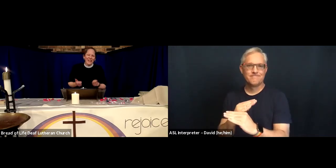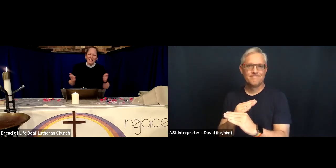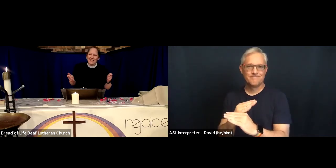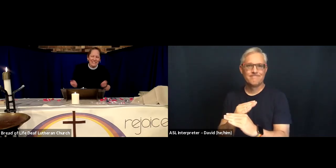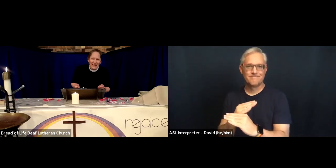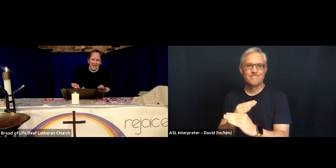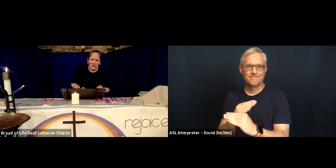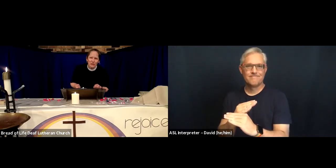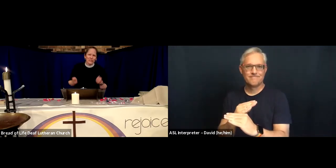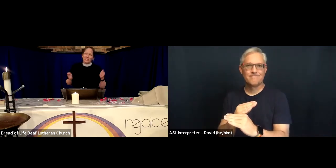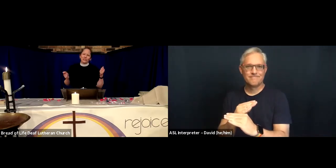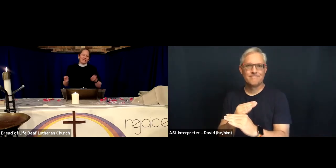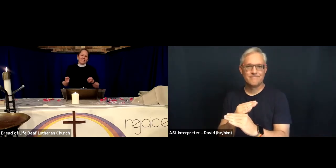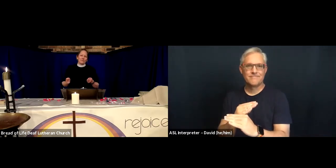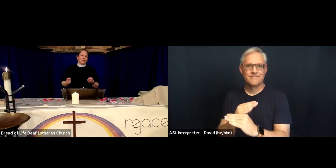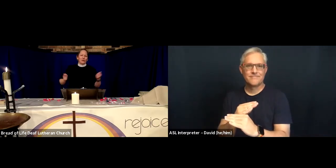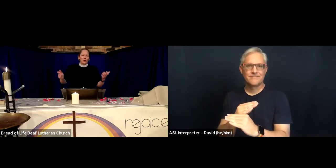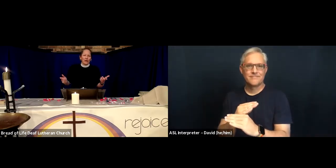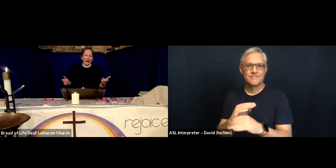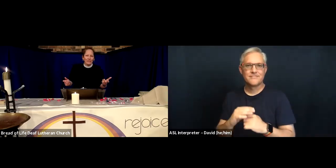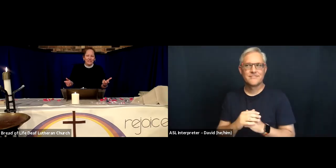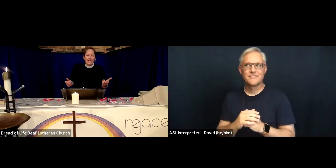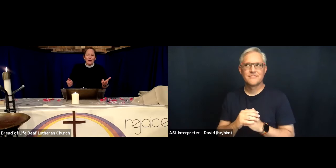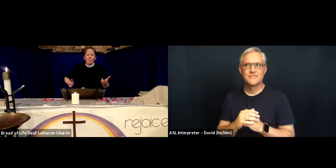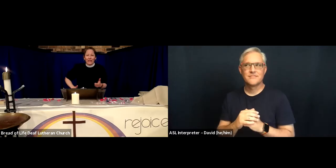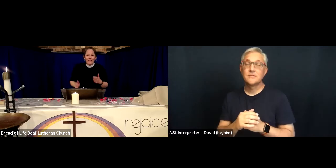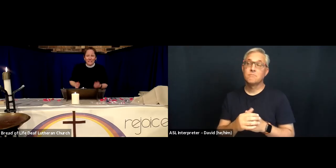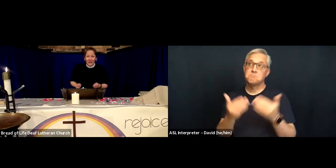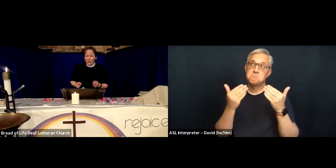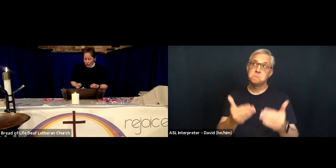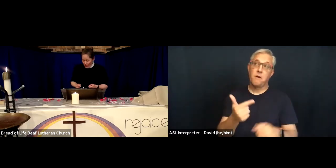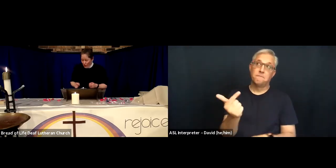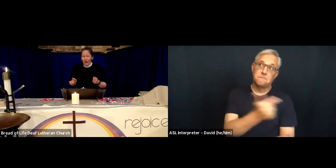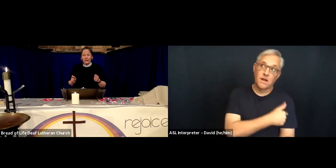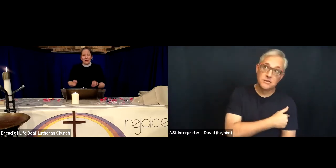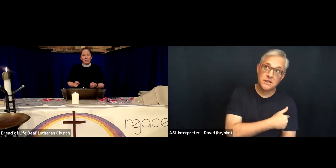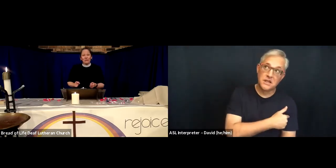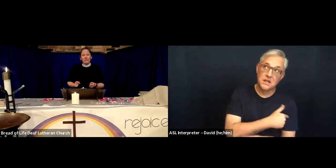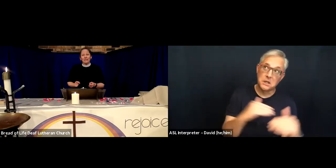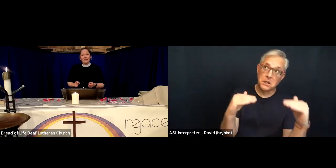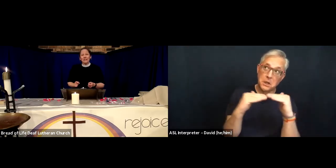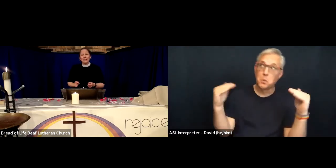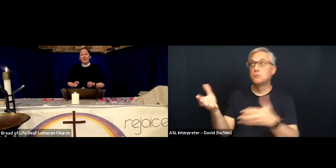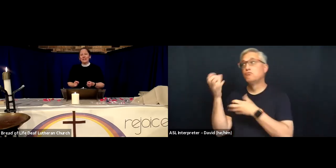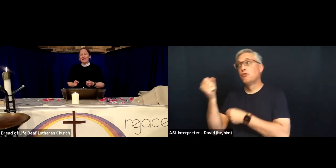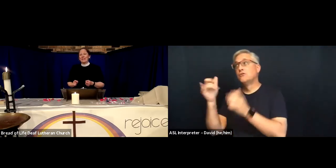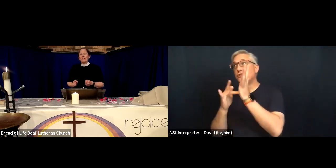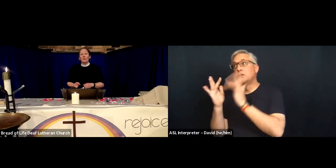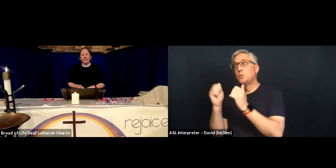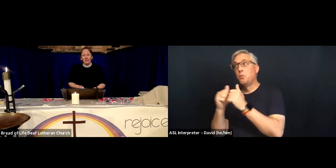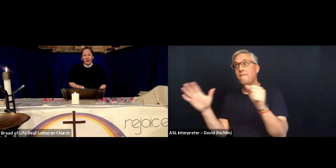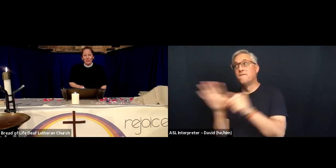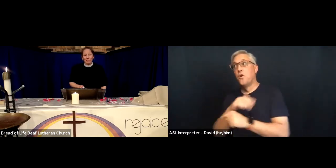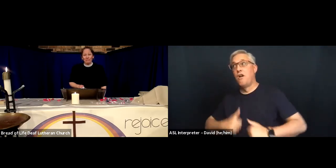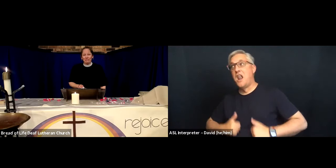Not the same as trusting Jesus with our whole lives, but it does show our neighbors that